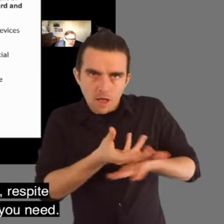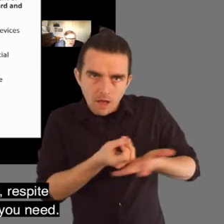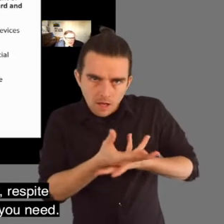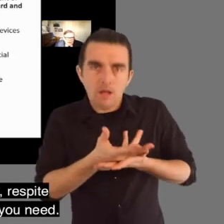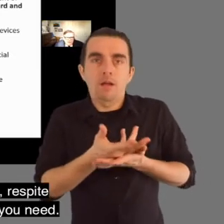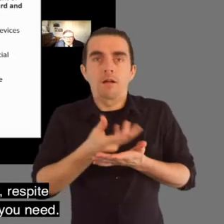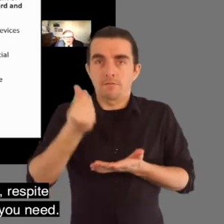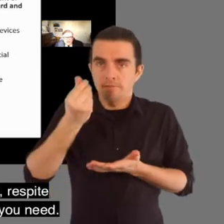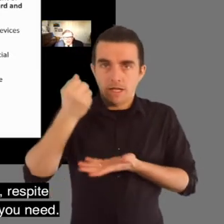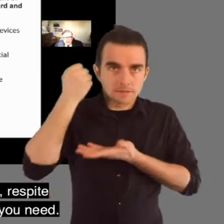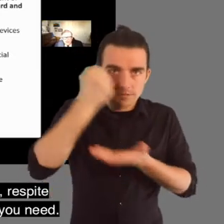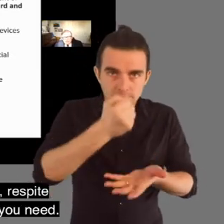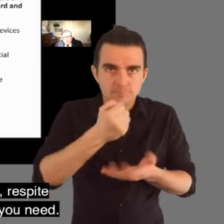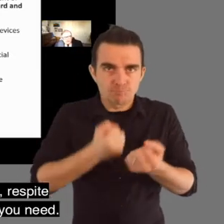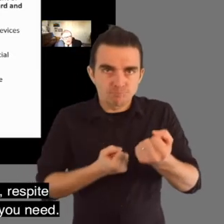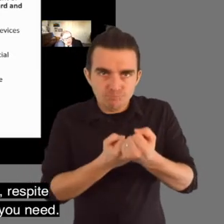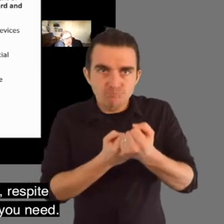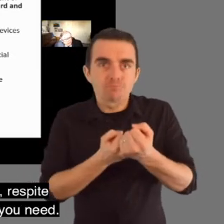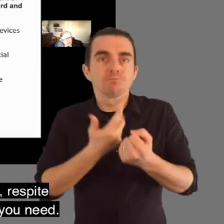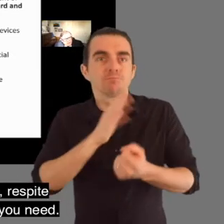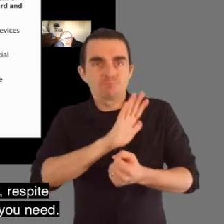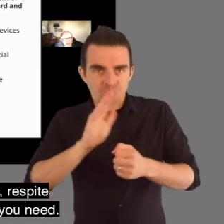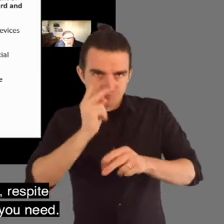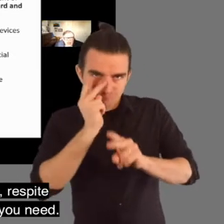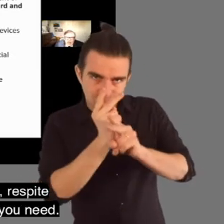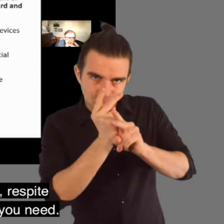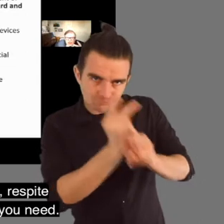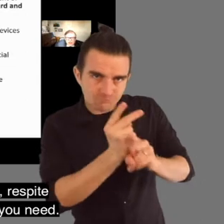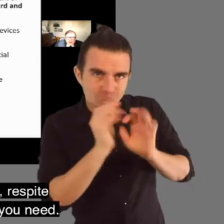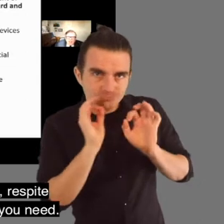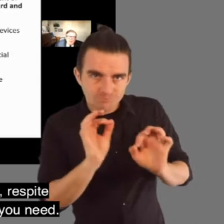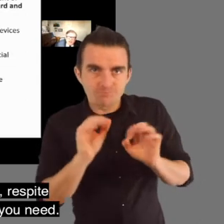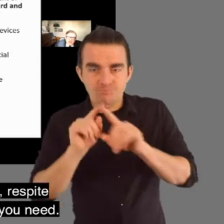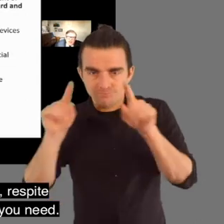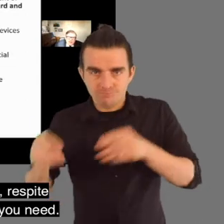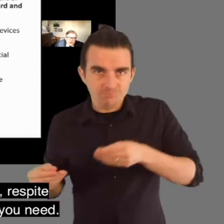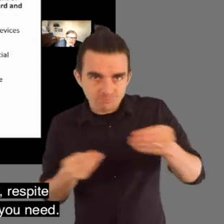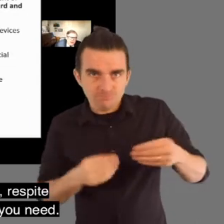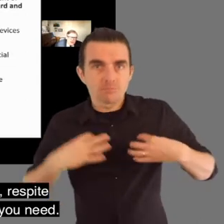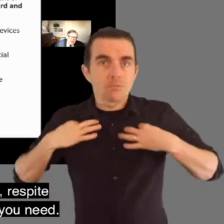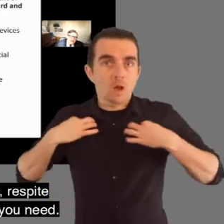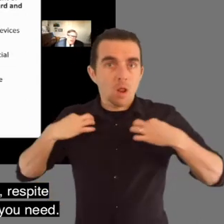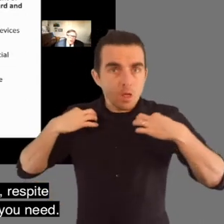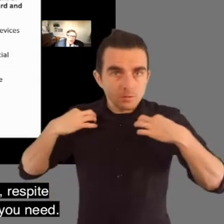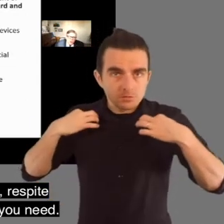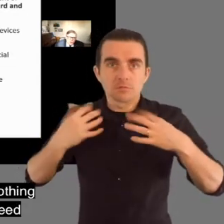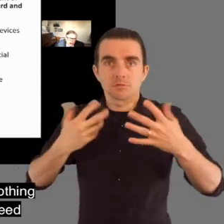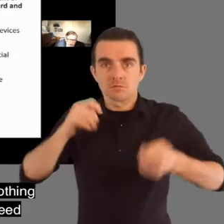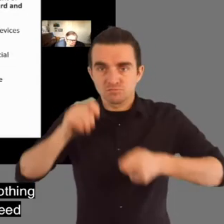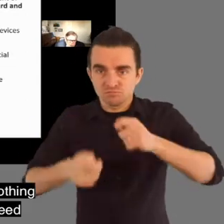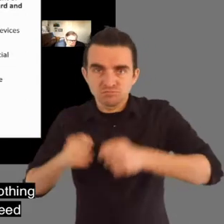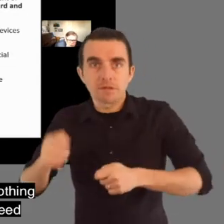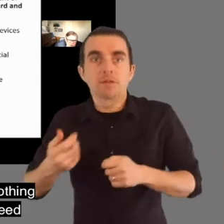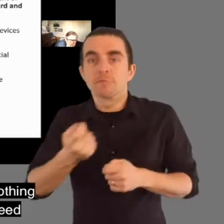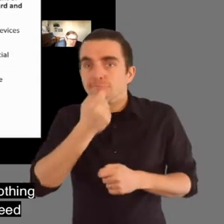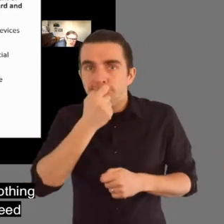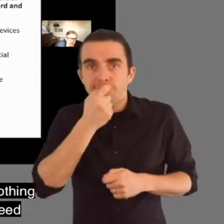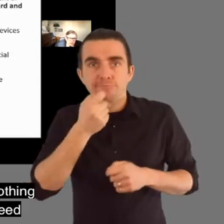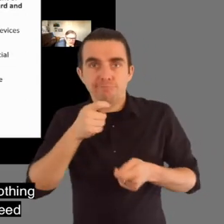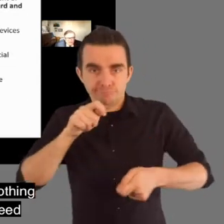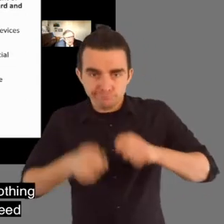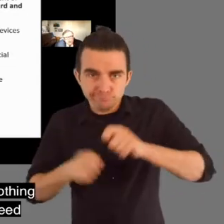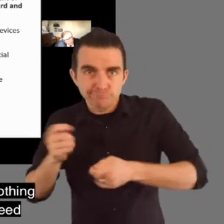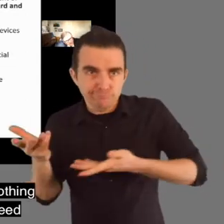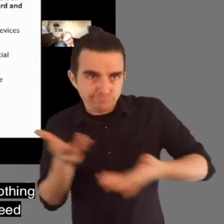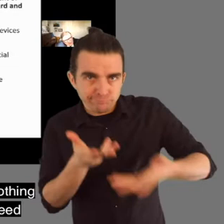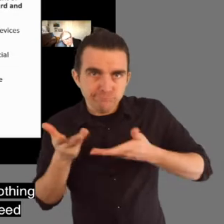Training, counseling, financial assistance, respite care, just getting the devices that you need, or the adapted